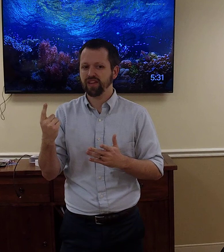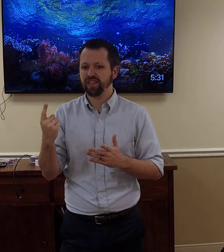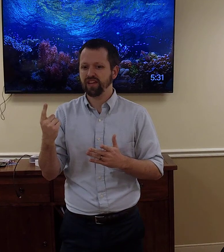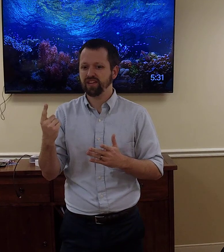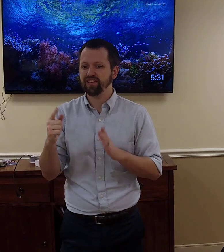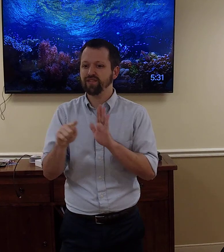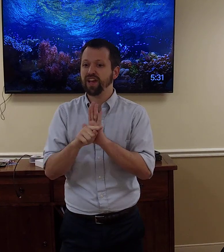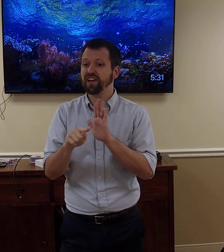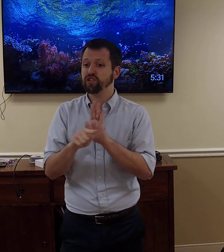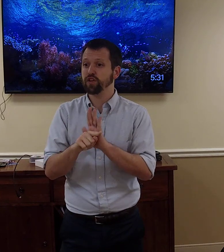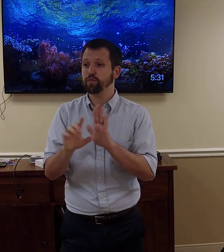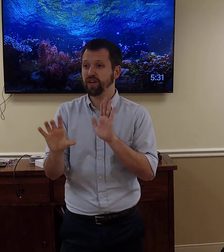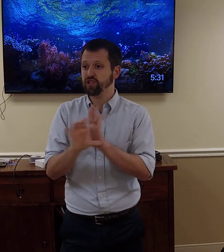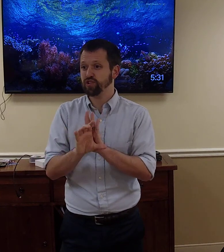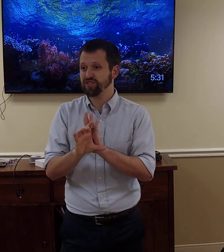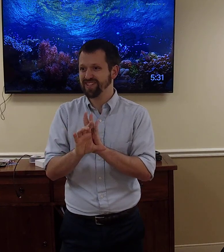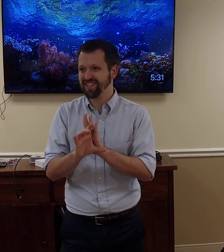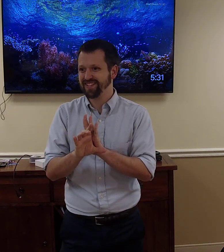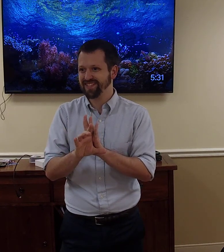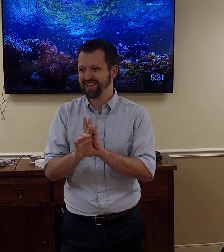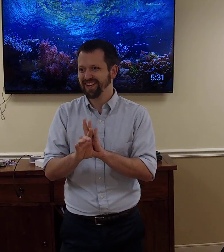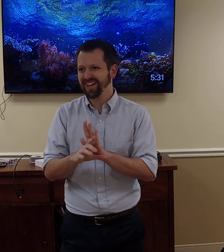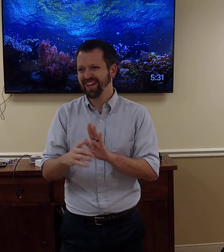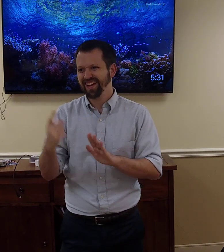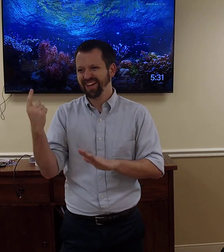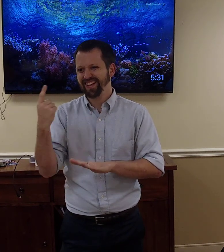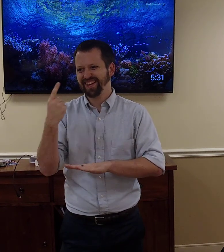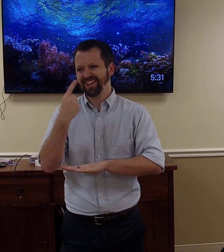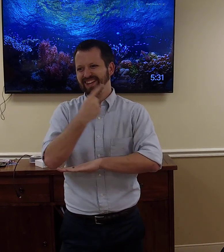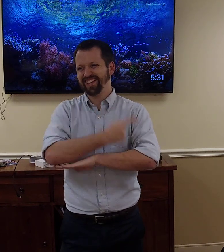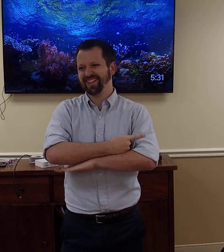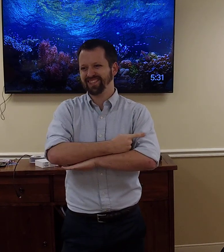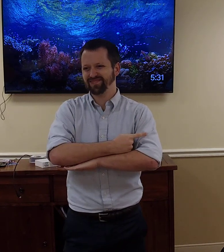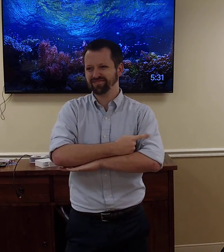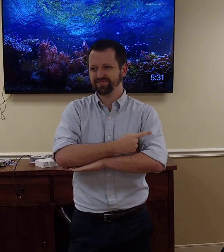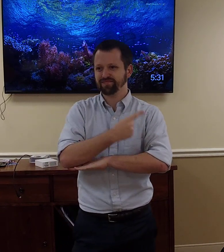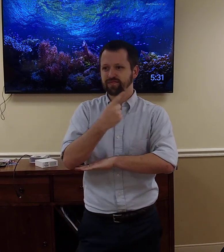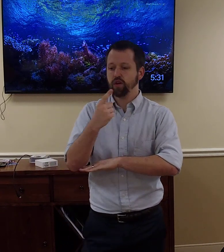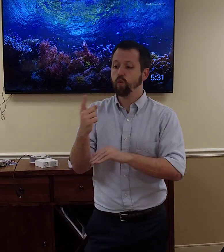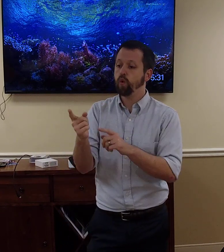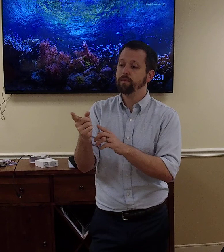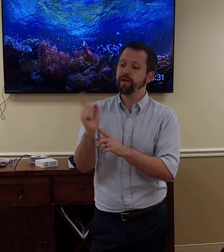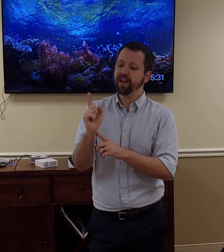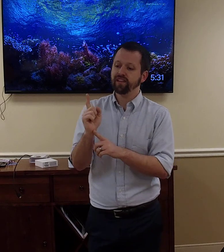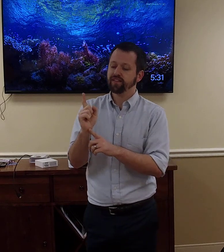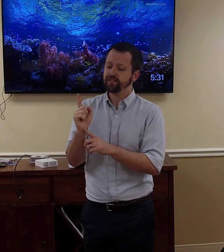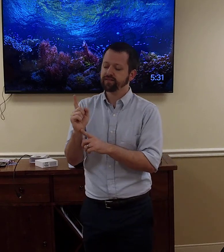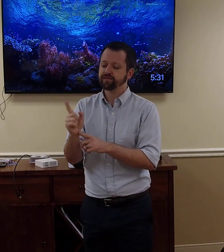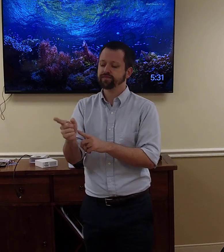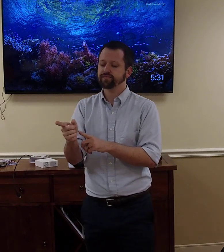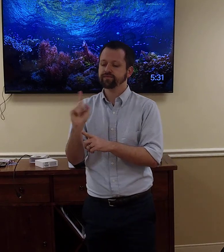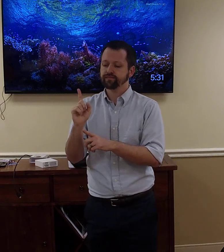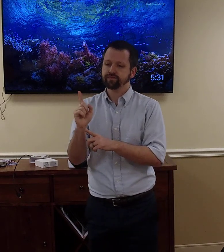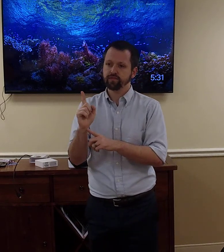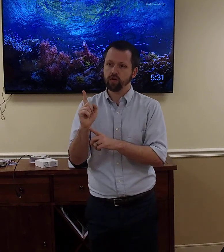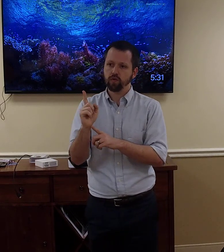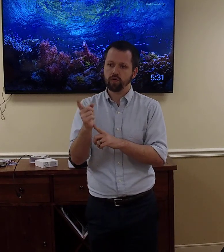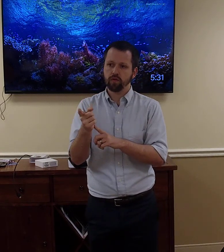the disadvantage of pictures is right. So 1 minute? 1 minute. What? It's coming back to